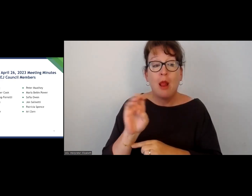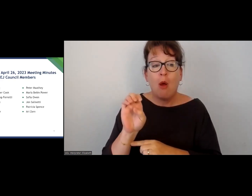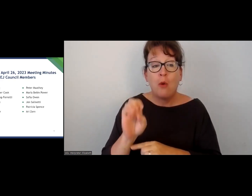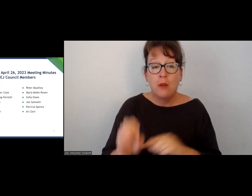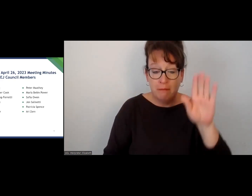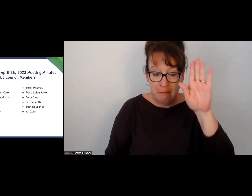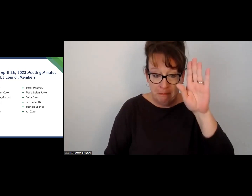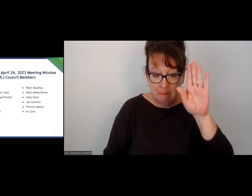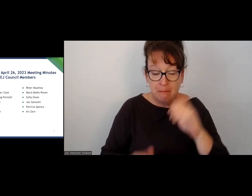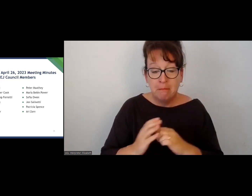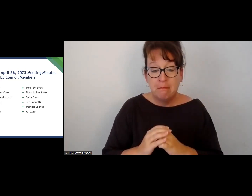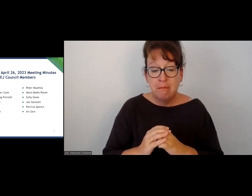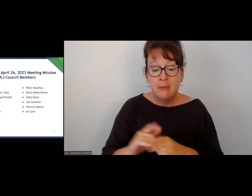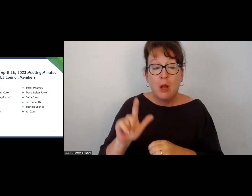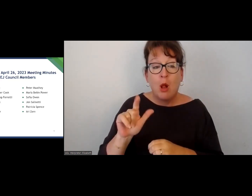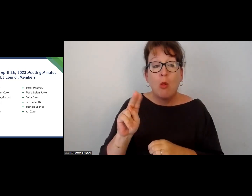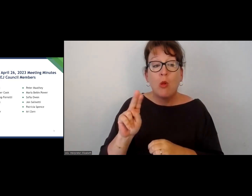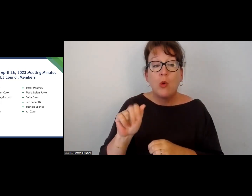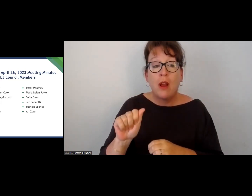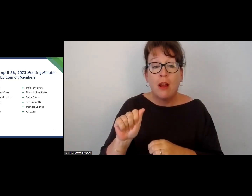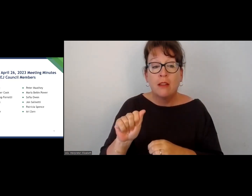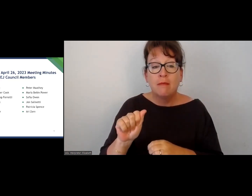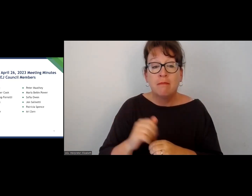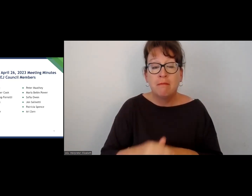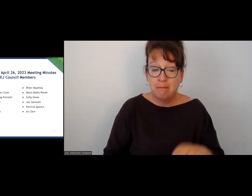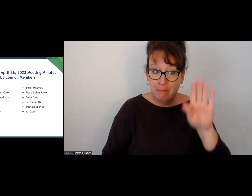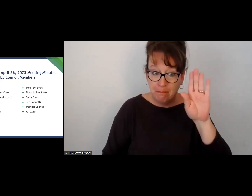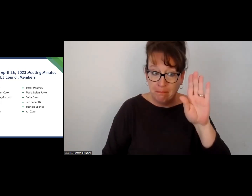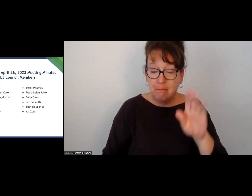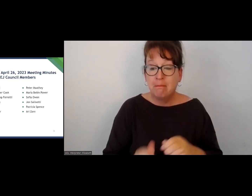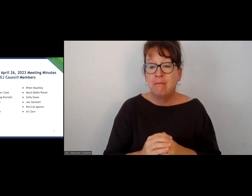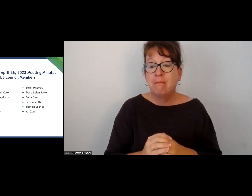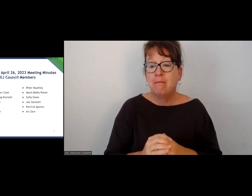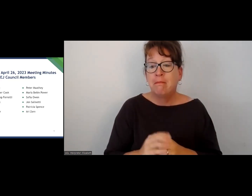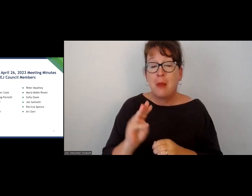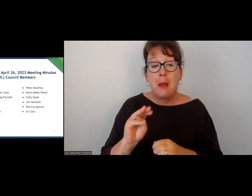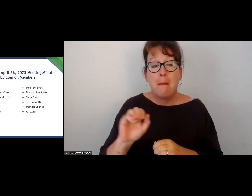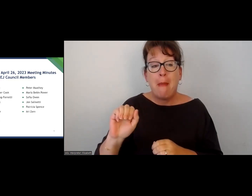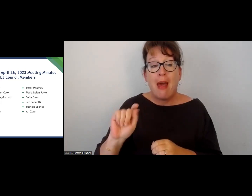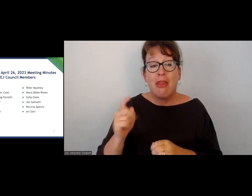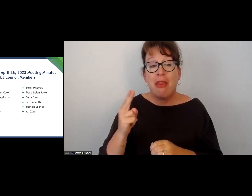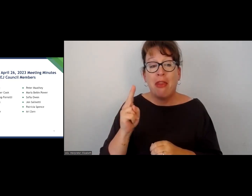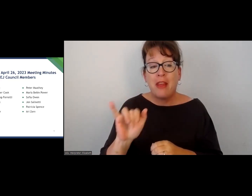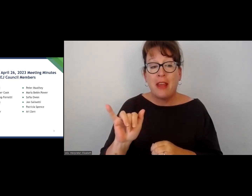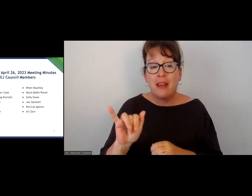Here. Marcos Luda. Here. Peter Matthey.